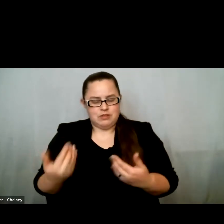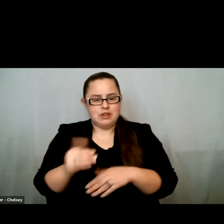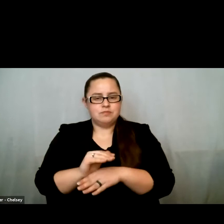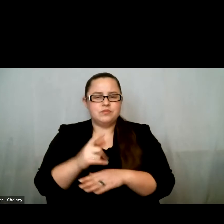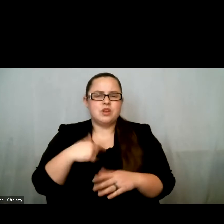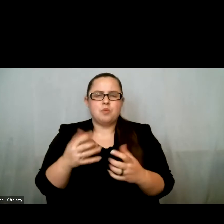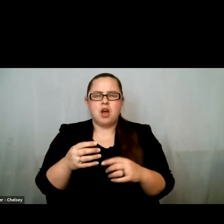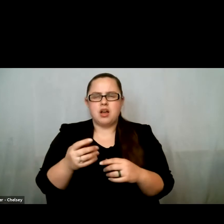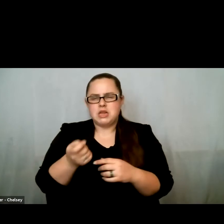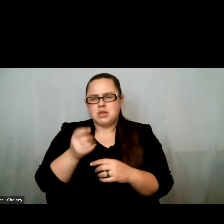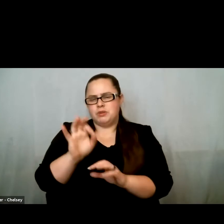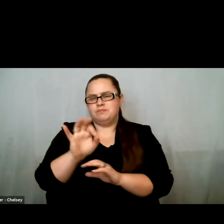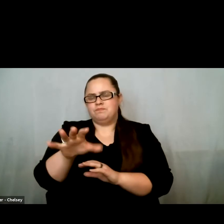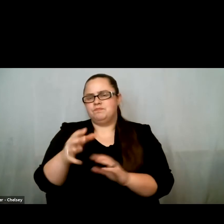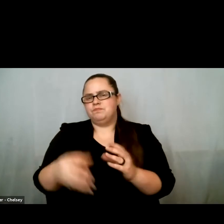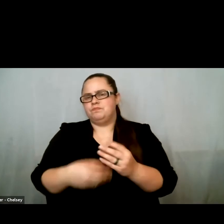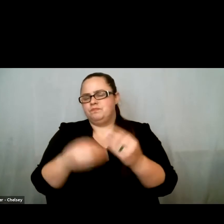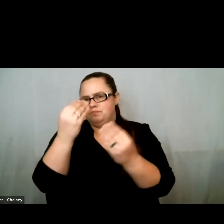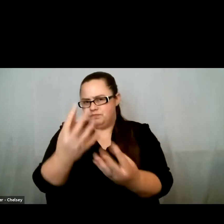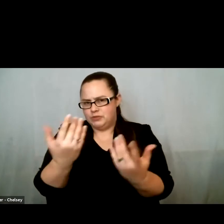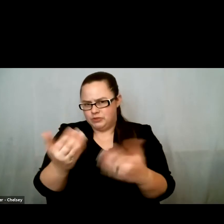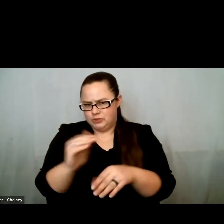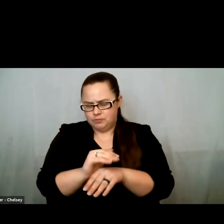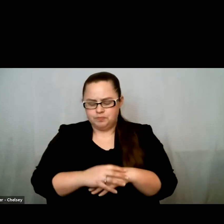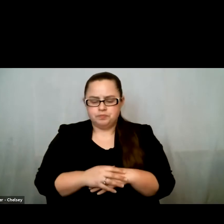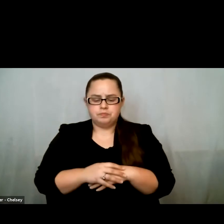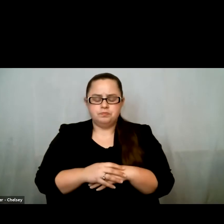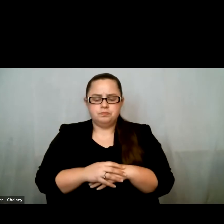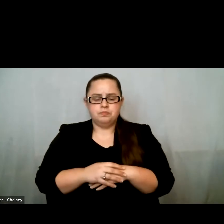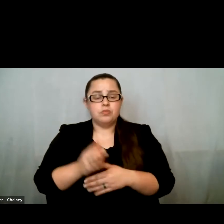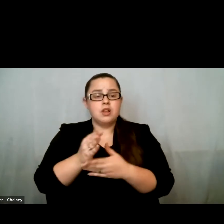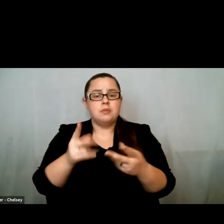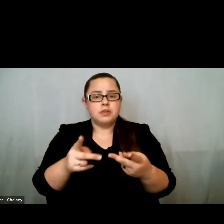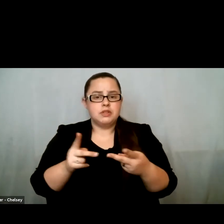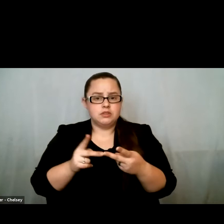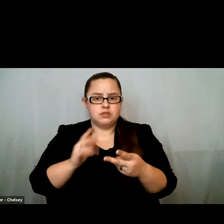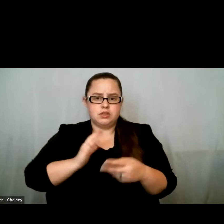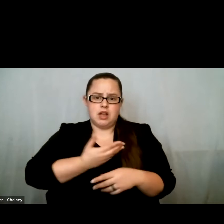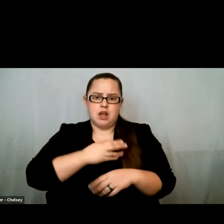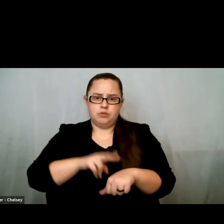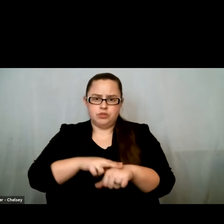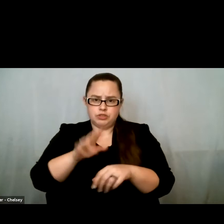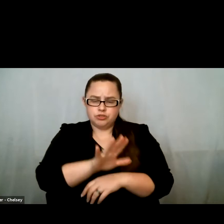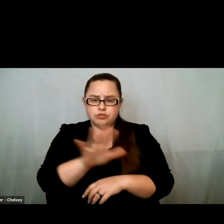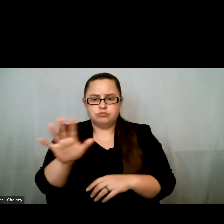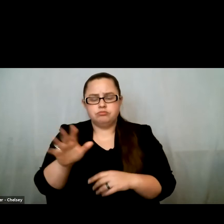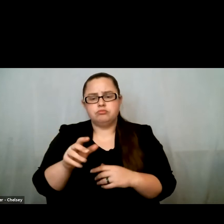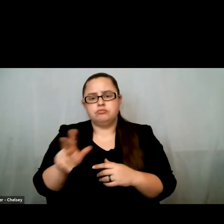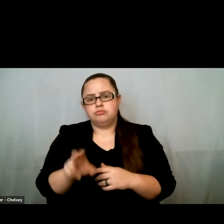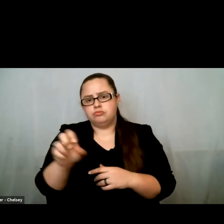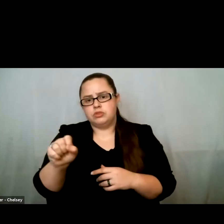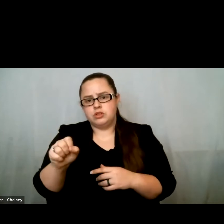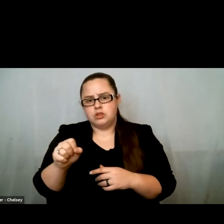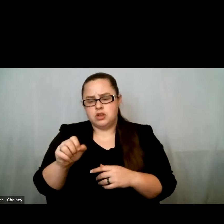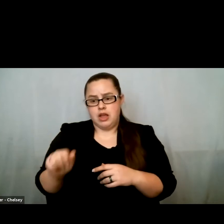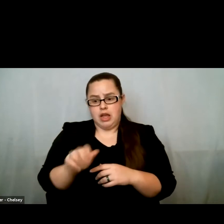in tonight. At some places across our nation, Asian Americans are put aside